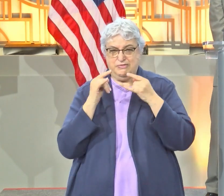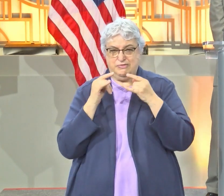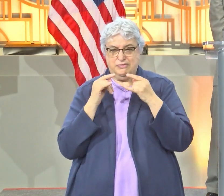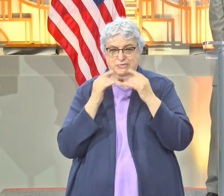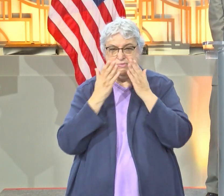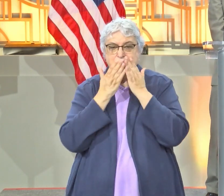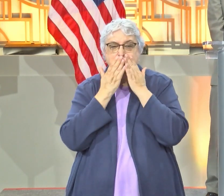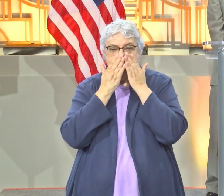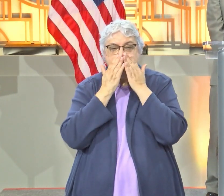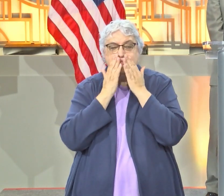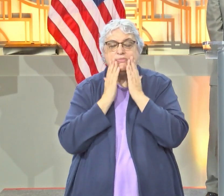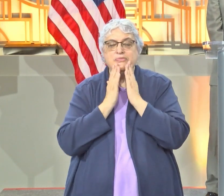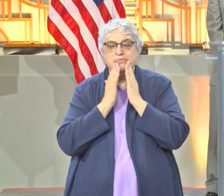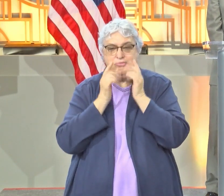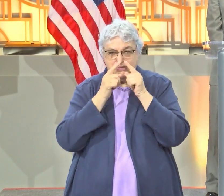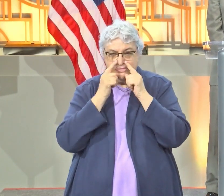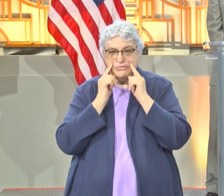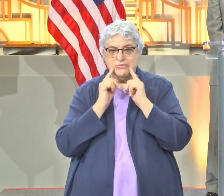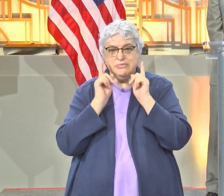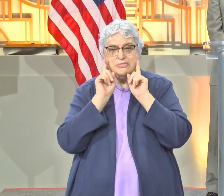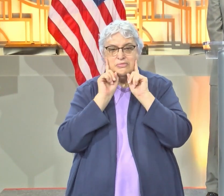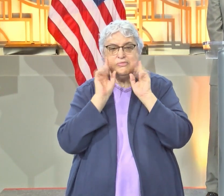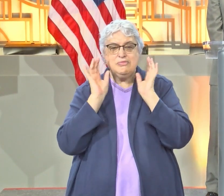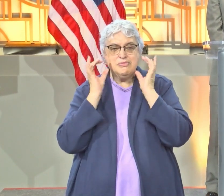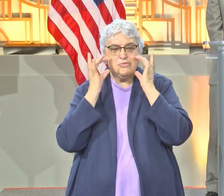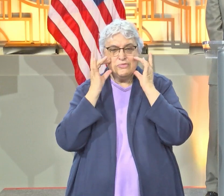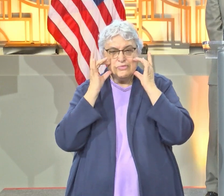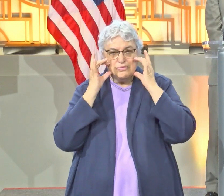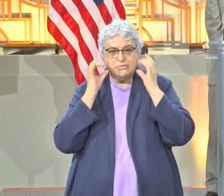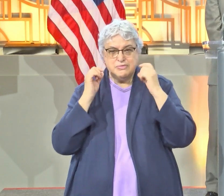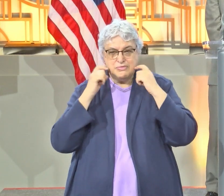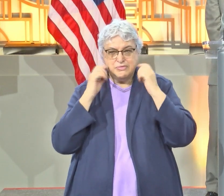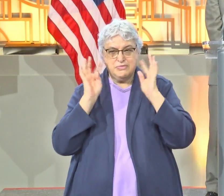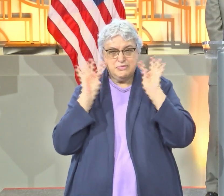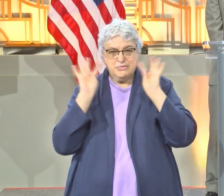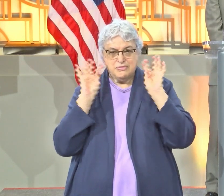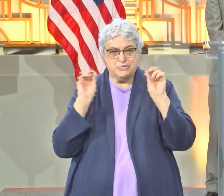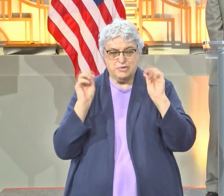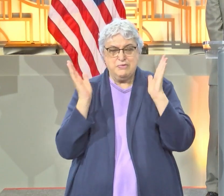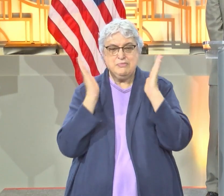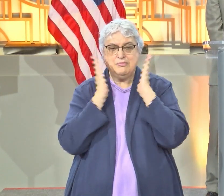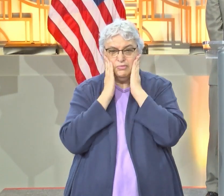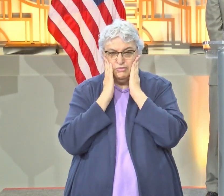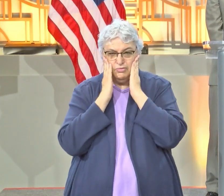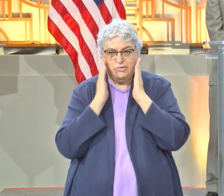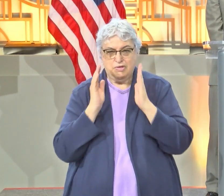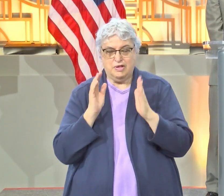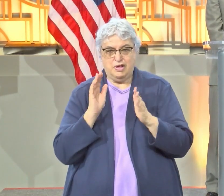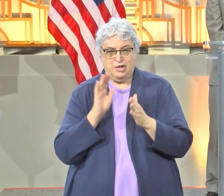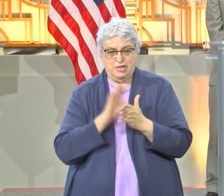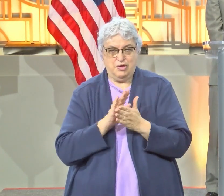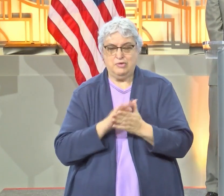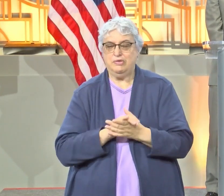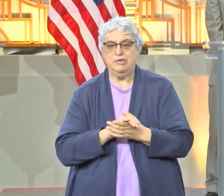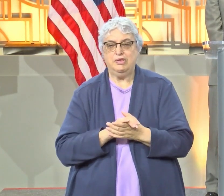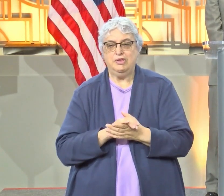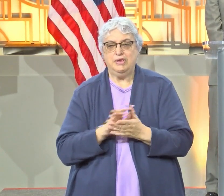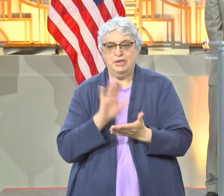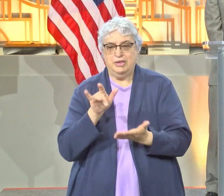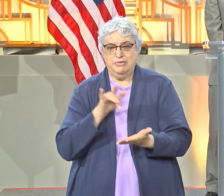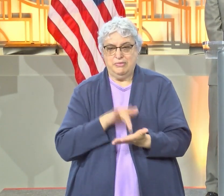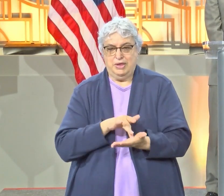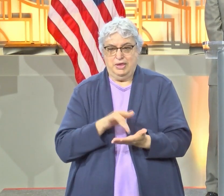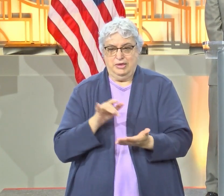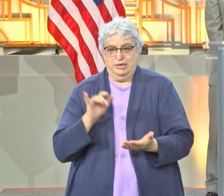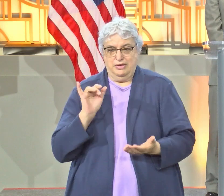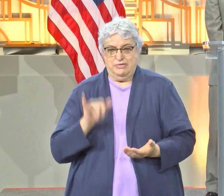covers the mouth and nose and doesn't leave gaps around the face. The bottom line is we're still in the midst of this